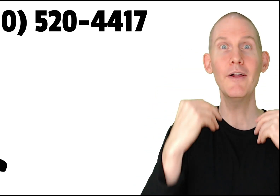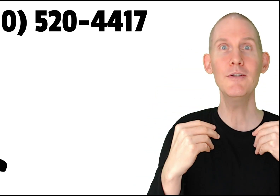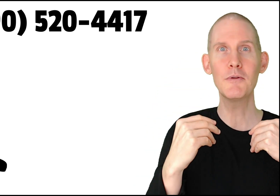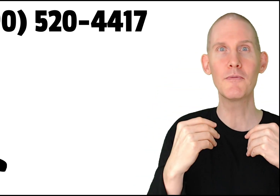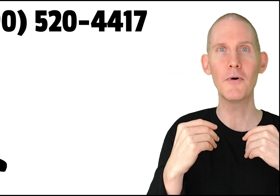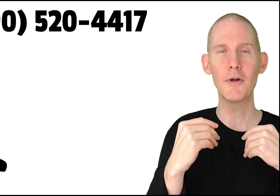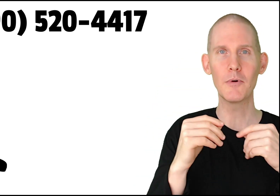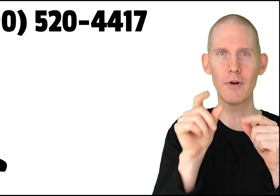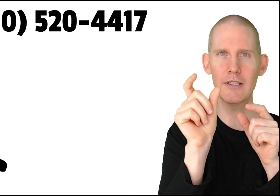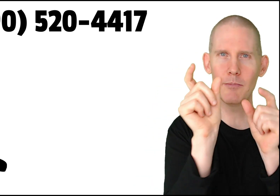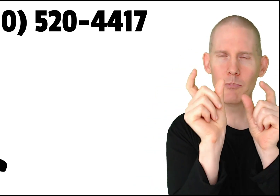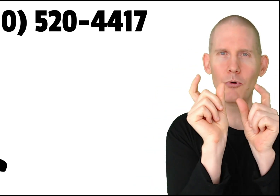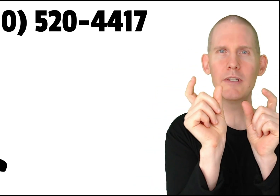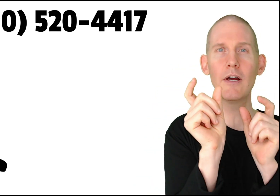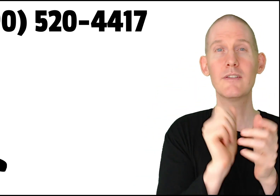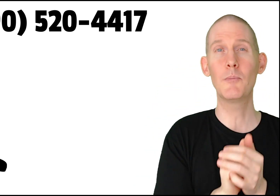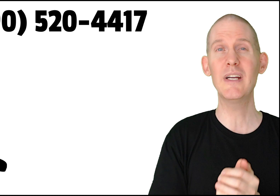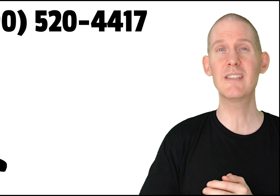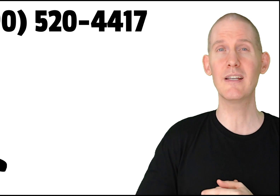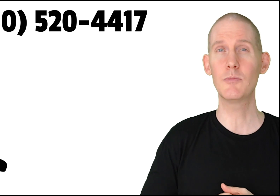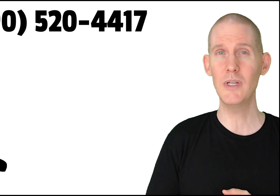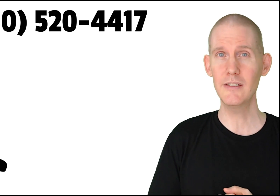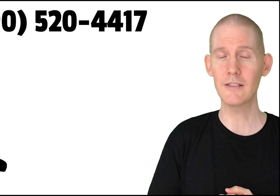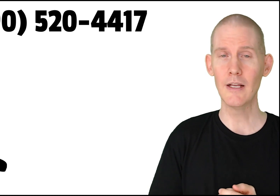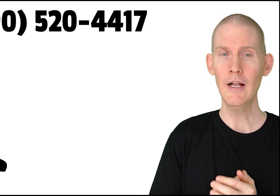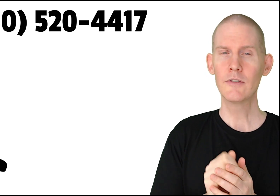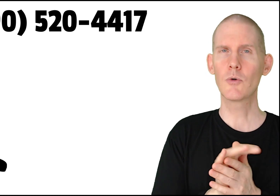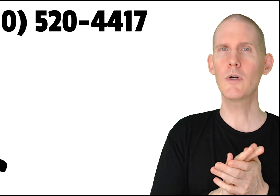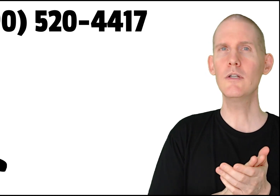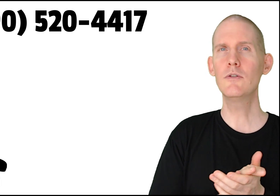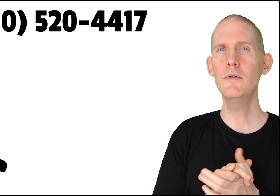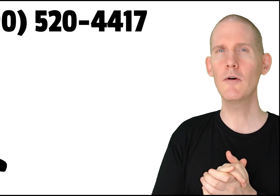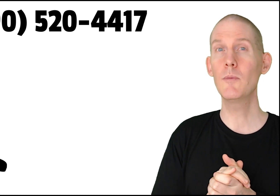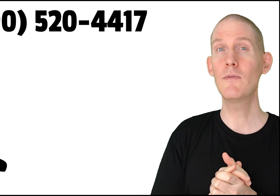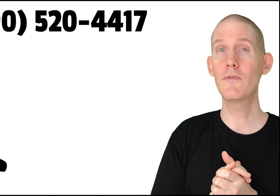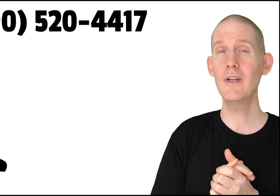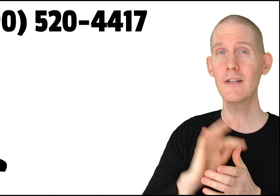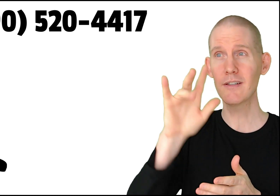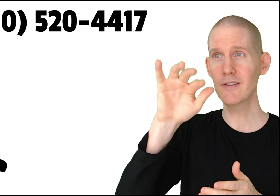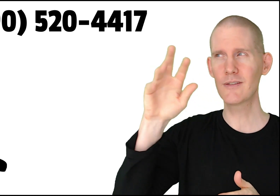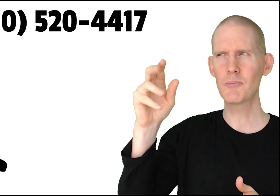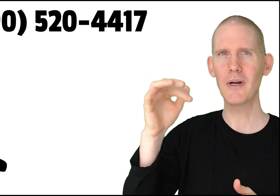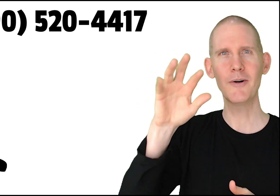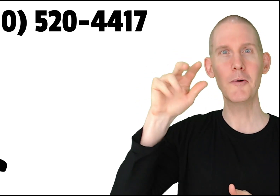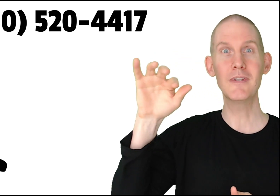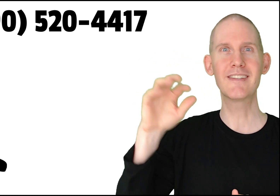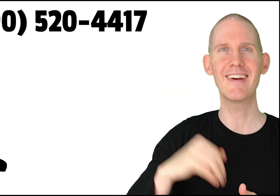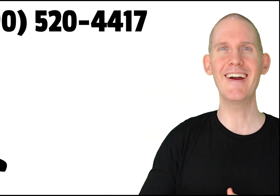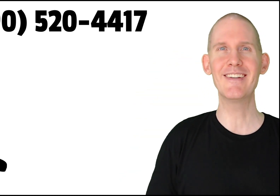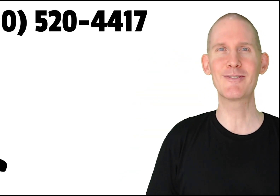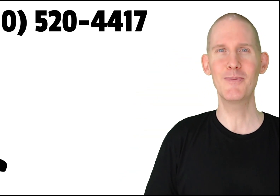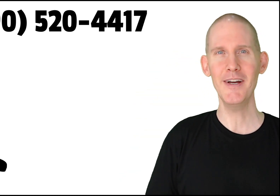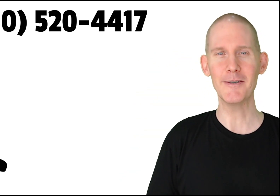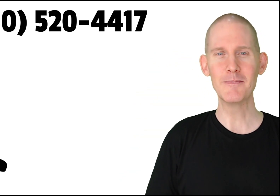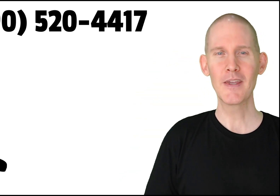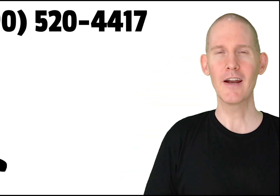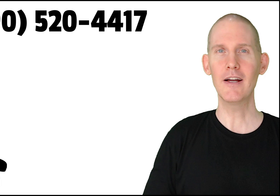you the phone number, right? To put it down into bite-sized pieces. So we're going to do that when we fingerspell, when we sign as well. All right. So I'm